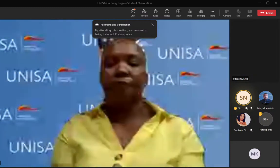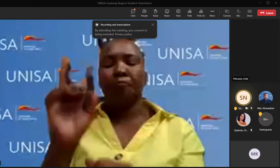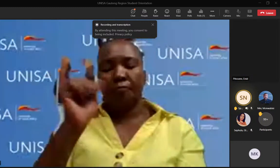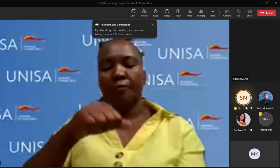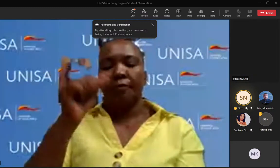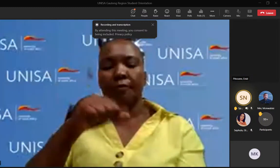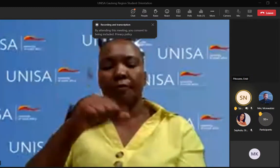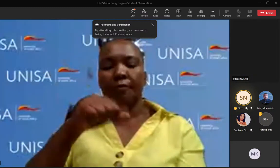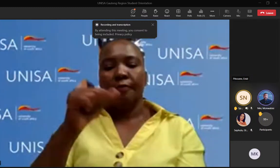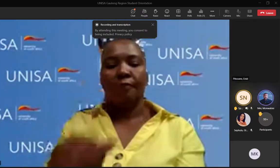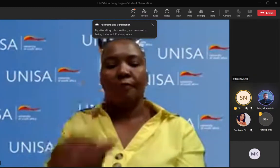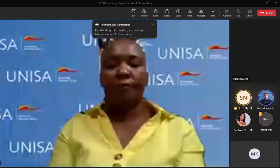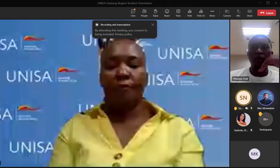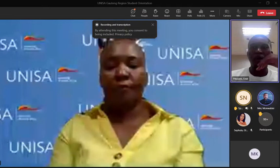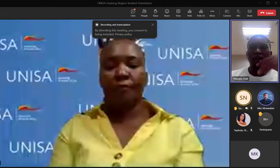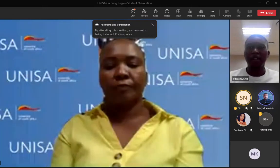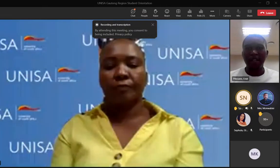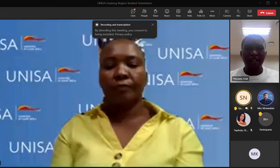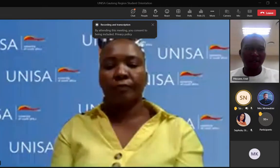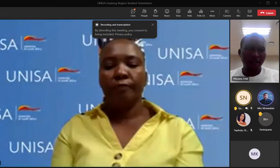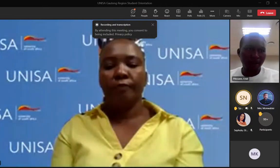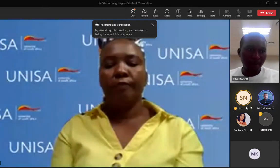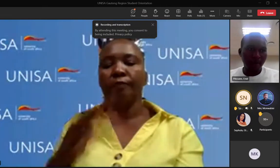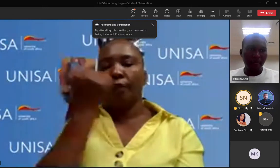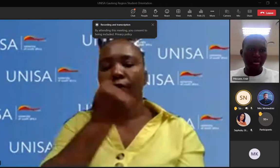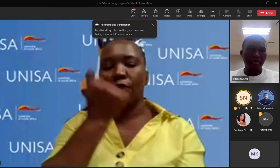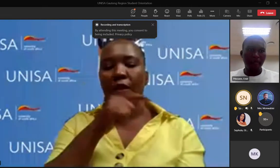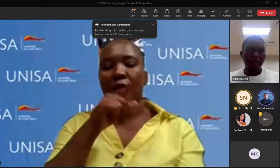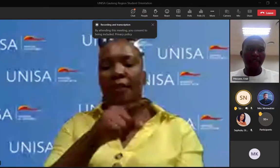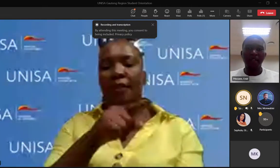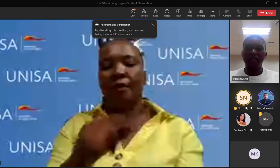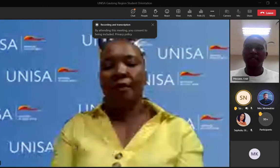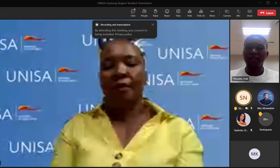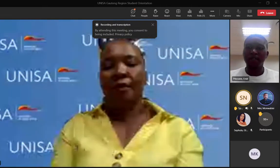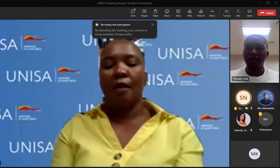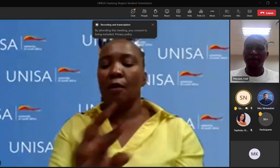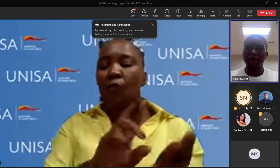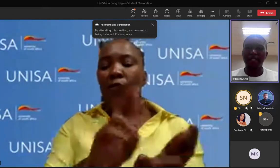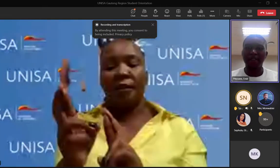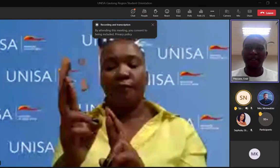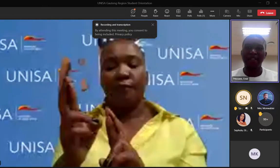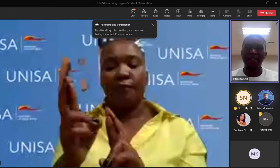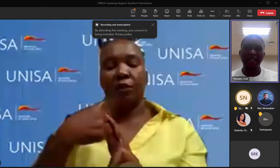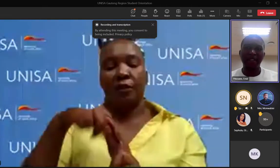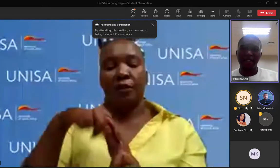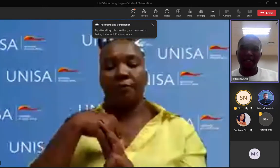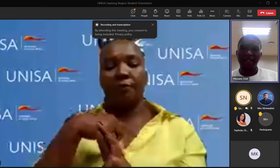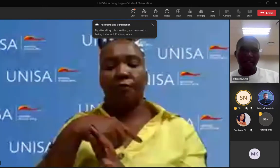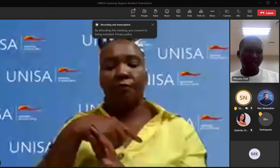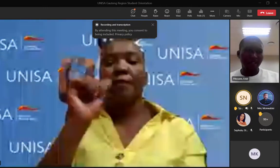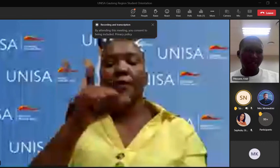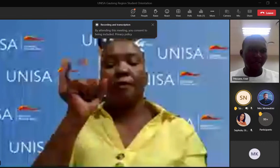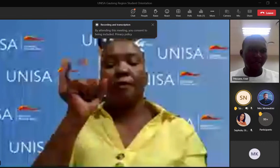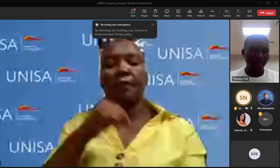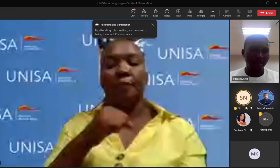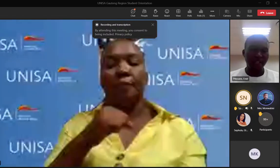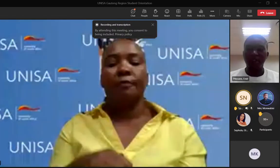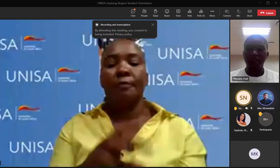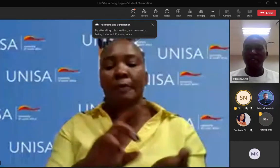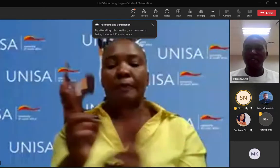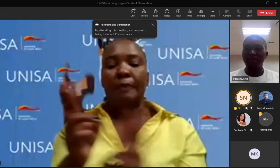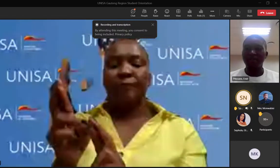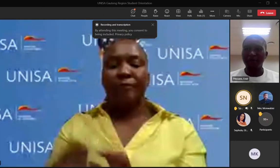I apologize for that sir uh are you ready for us yes yes yes yes the platform is yours thank you